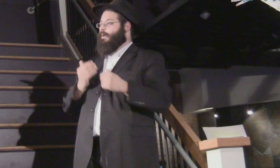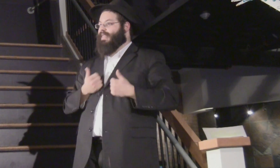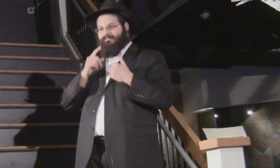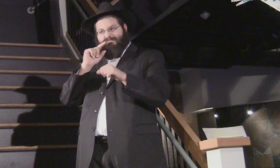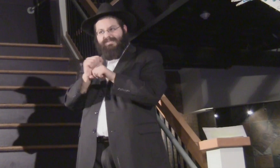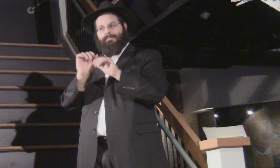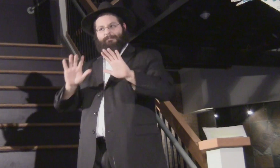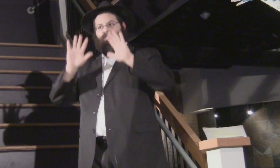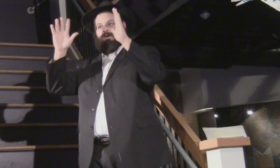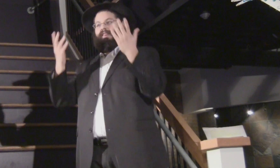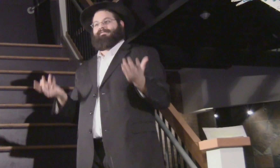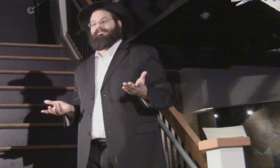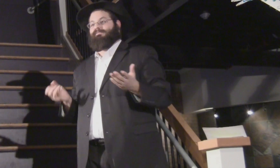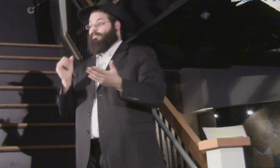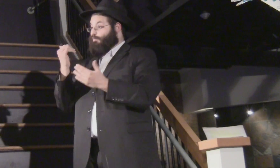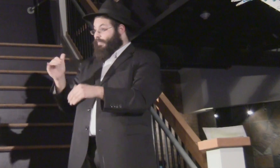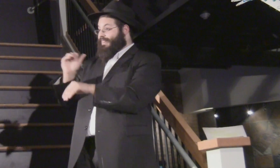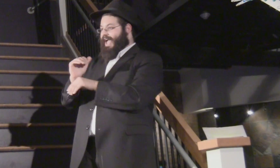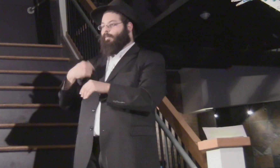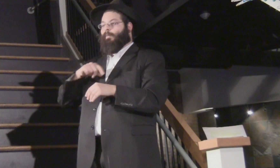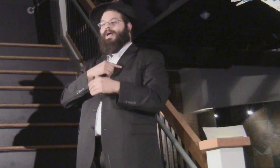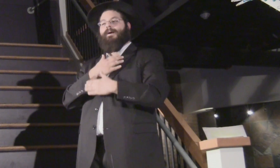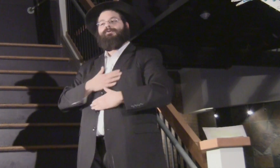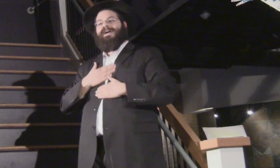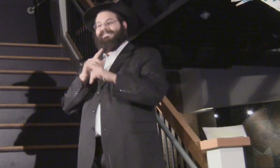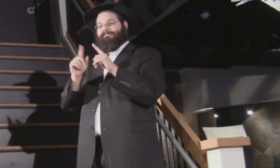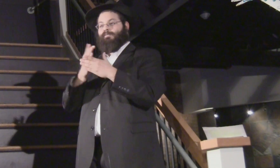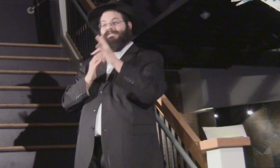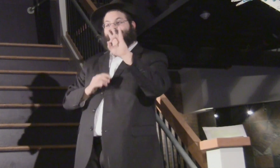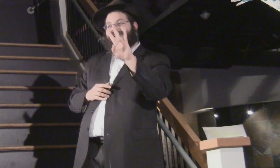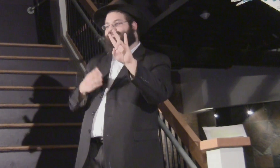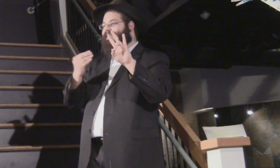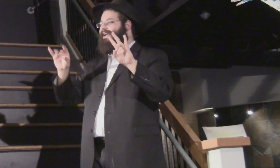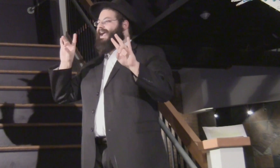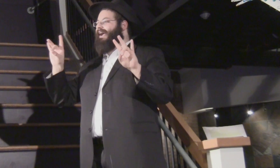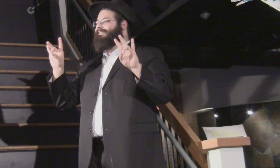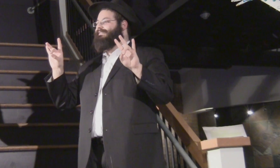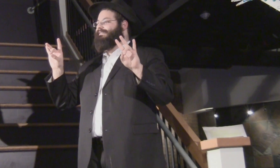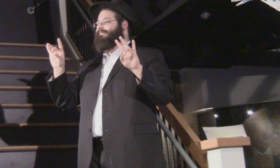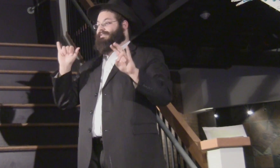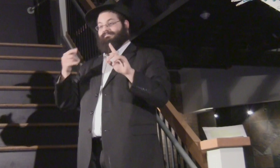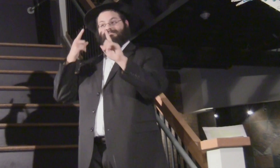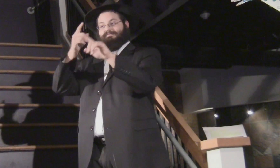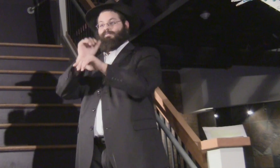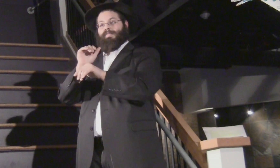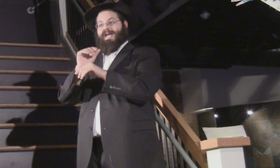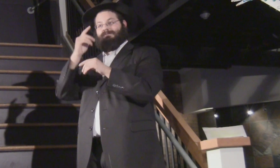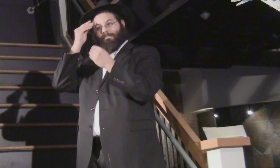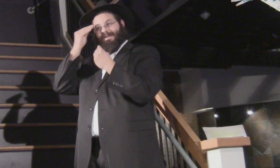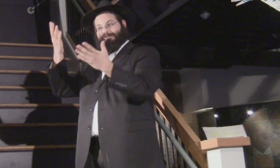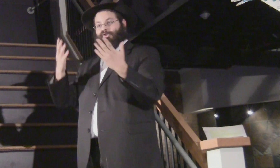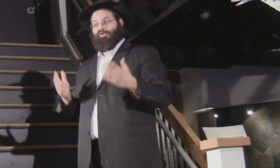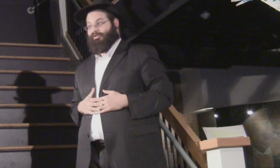So some things happen in our lives that are a miracle. Like tonight, we are enjoying 7 and 8.